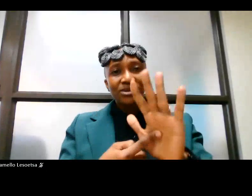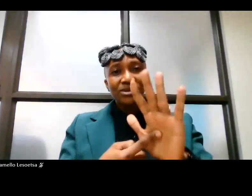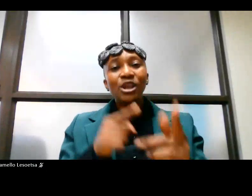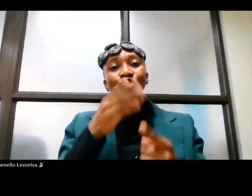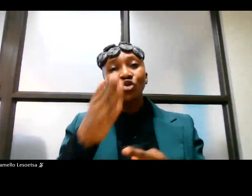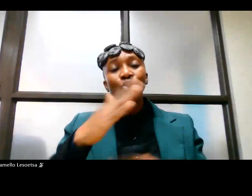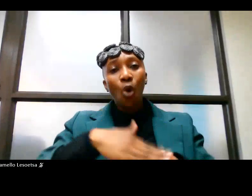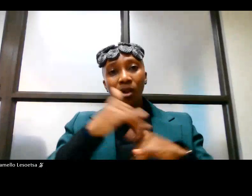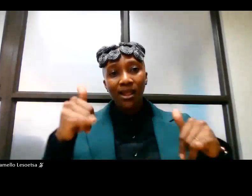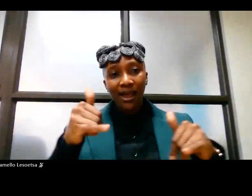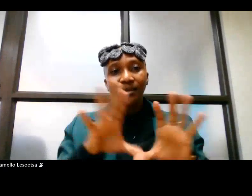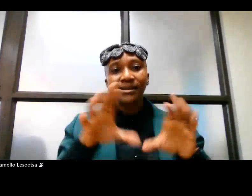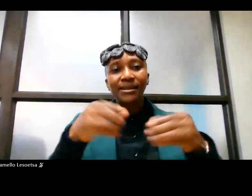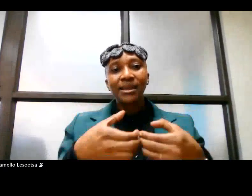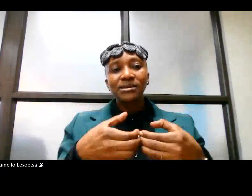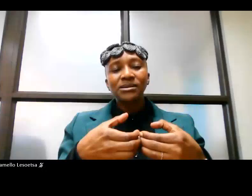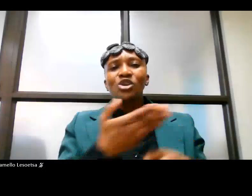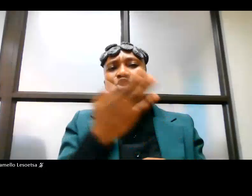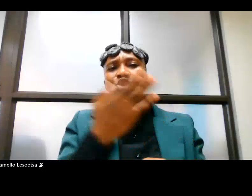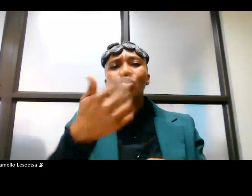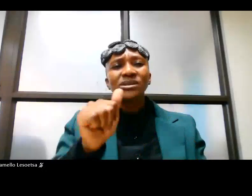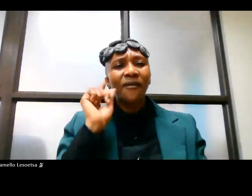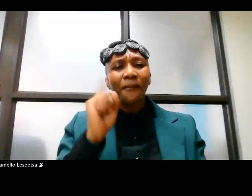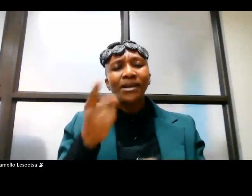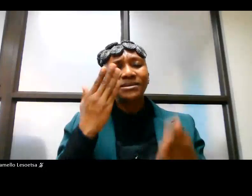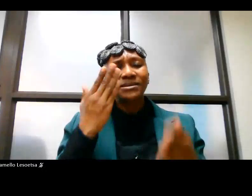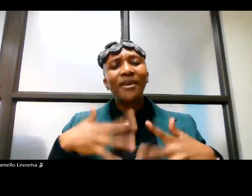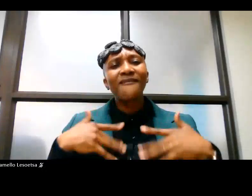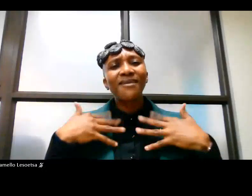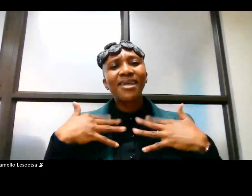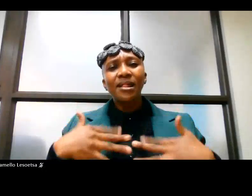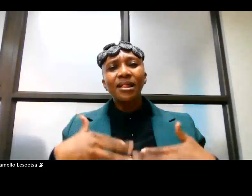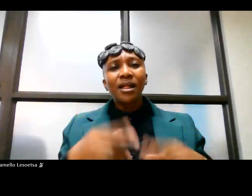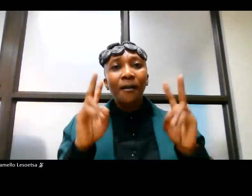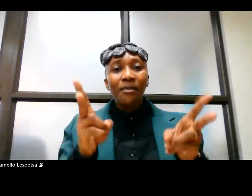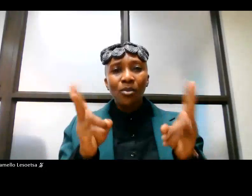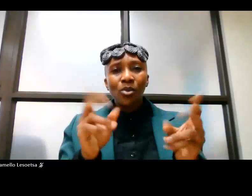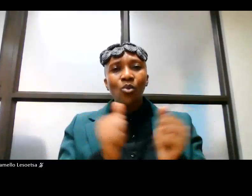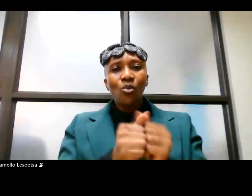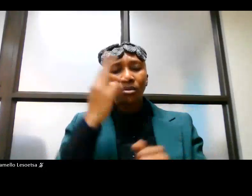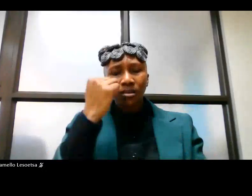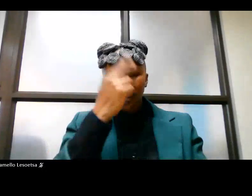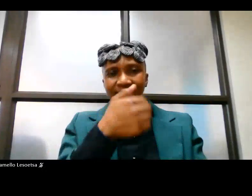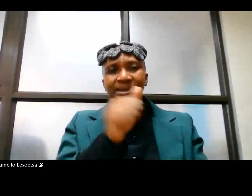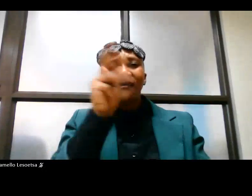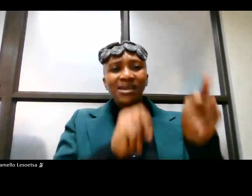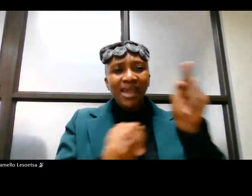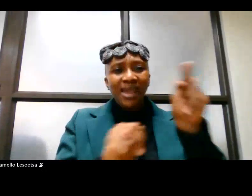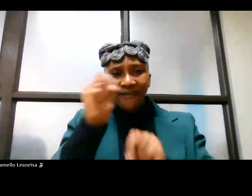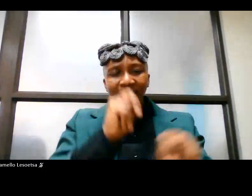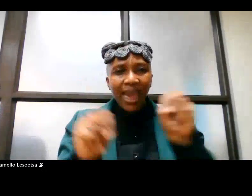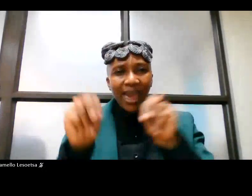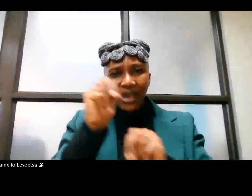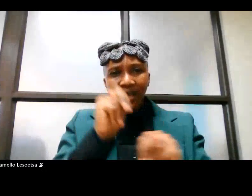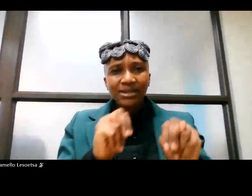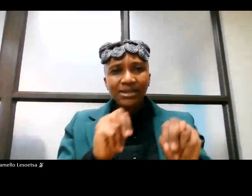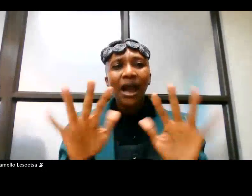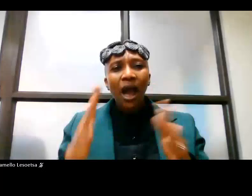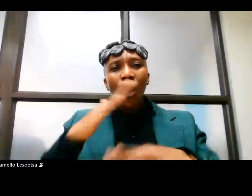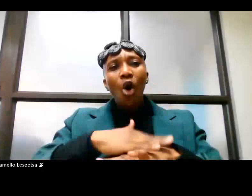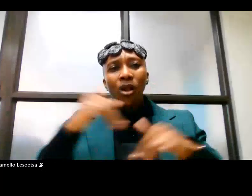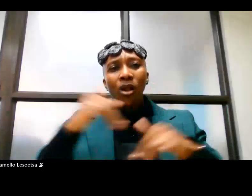you just to get a feel of how persons with visual impairment navigate the online world